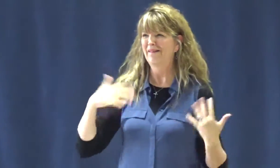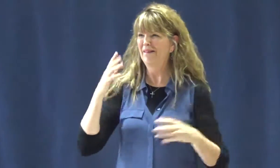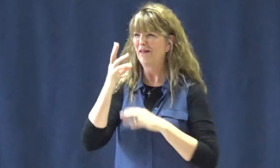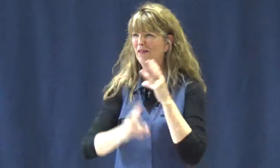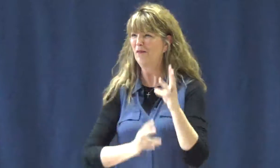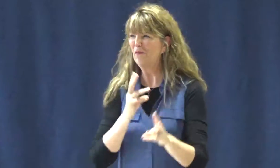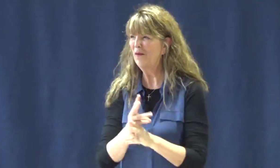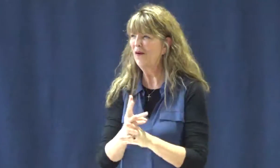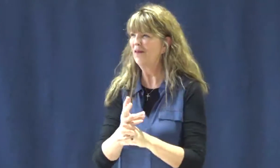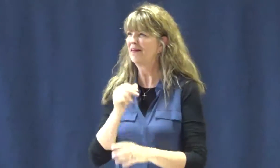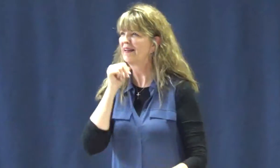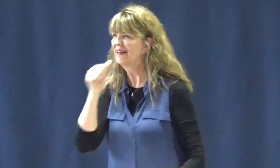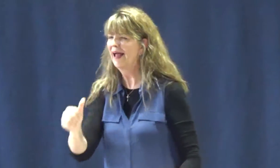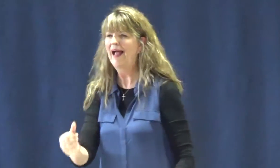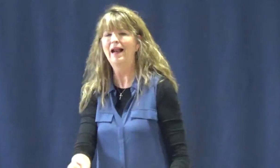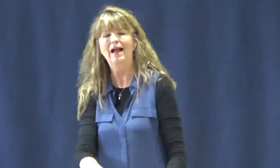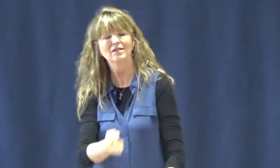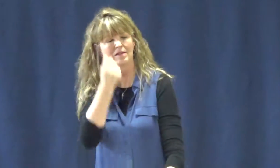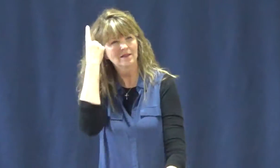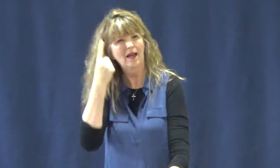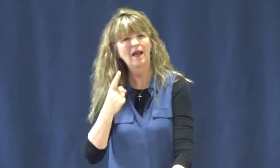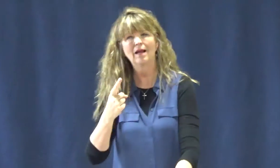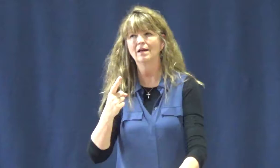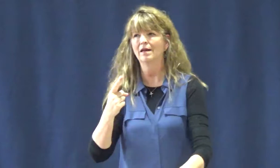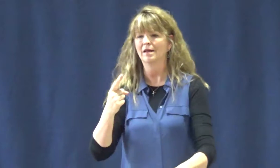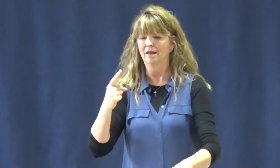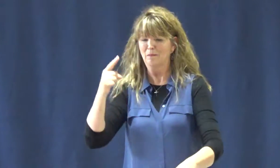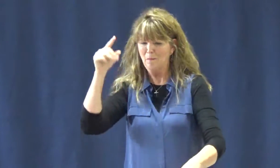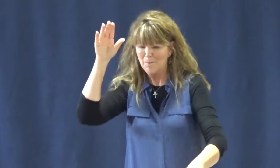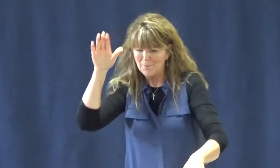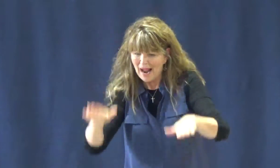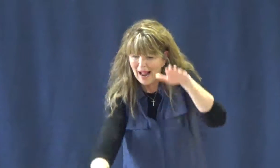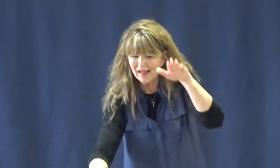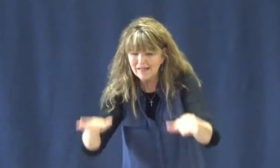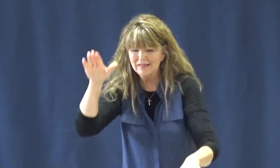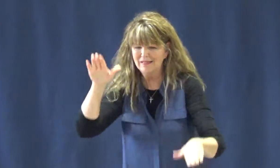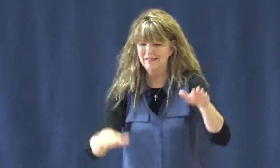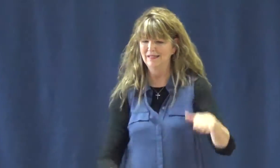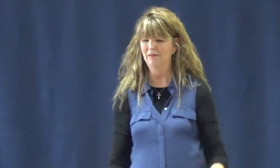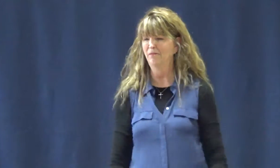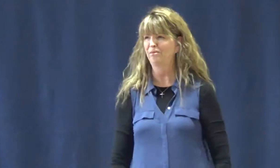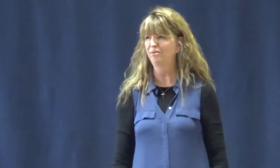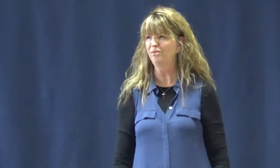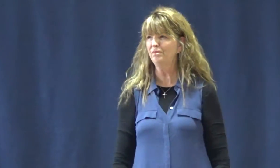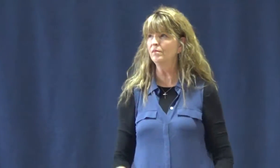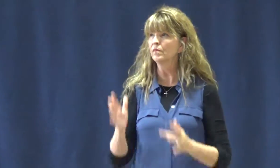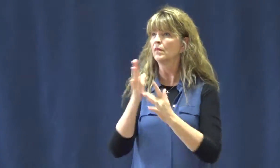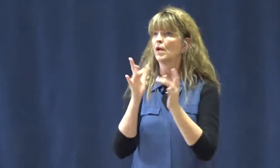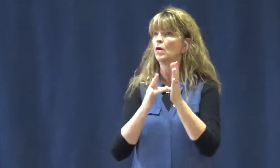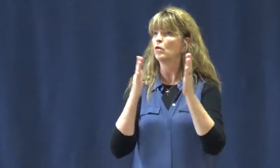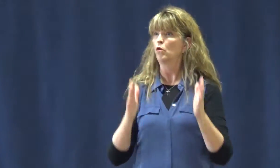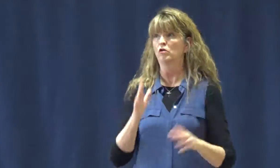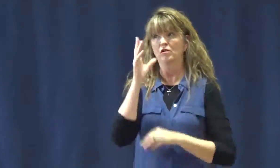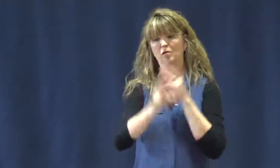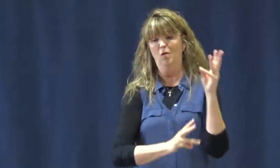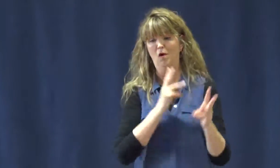overwhelming. The world does not understand balance.